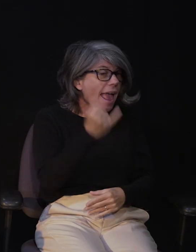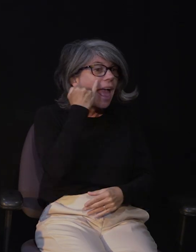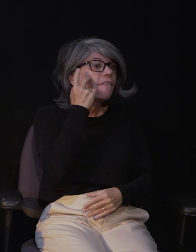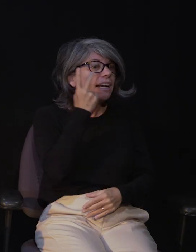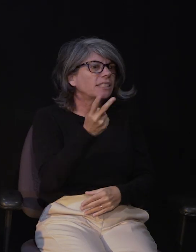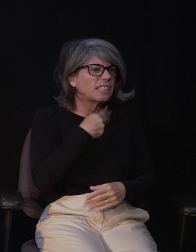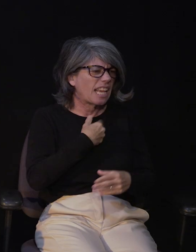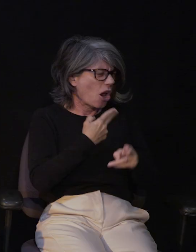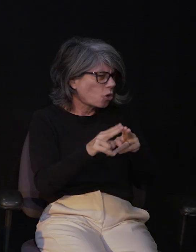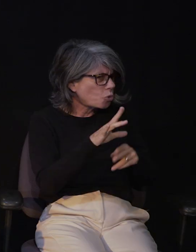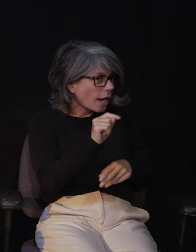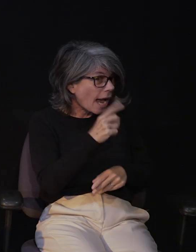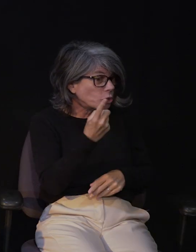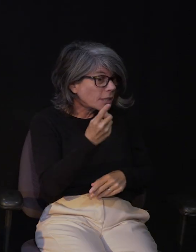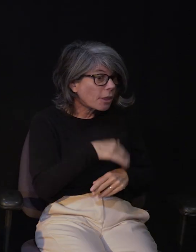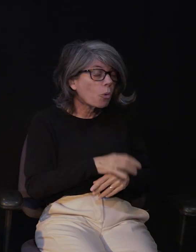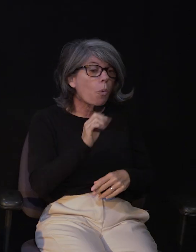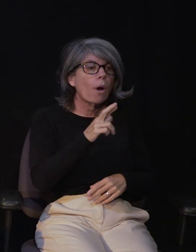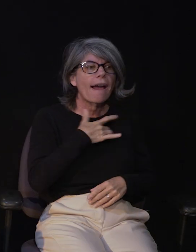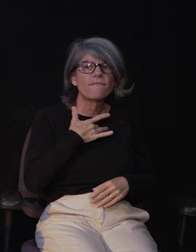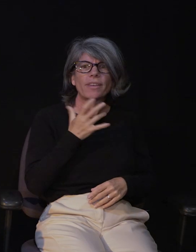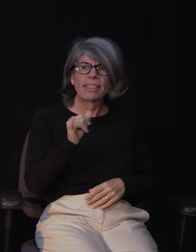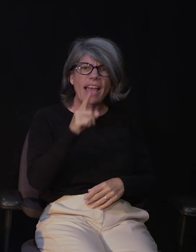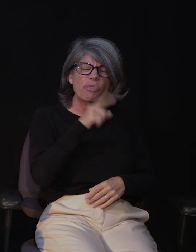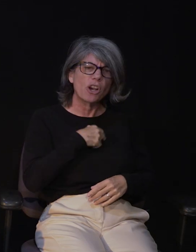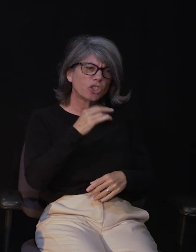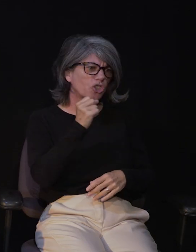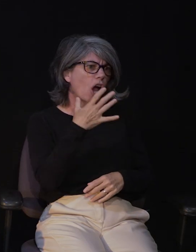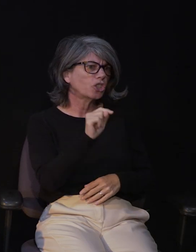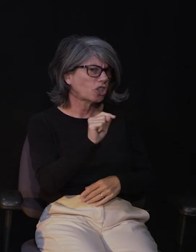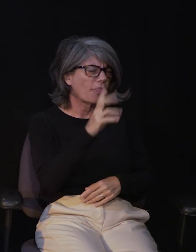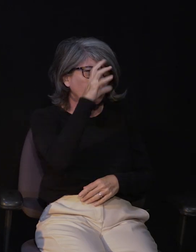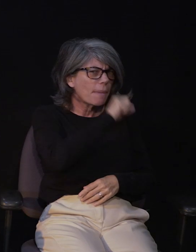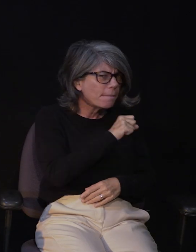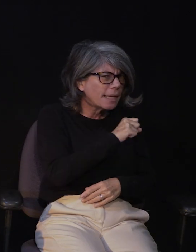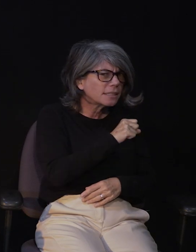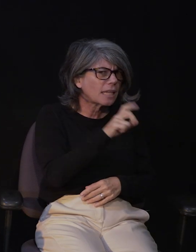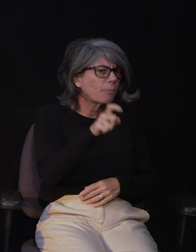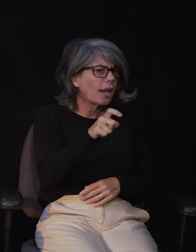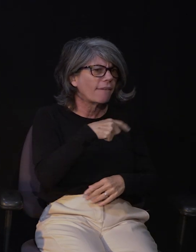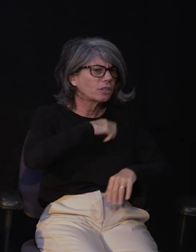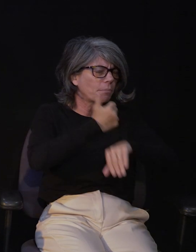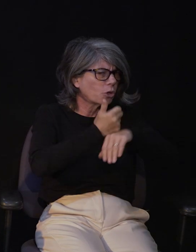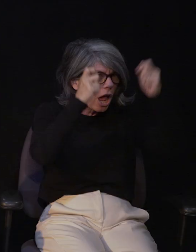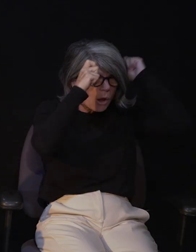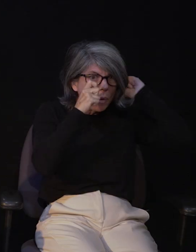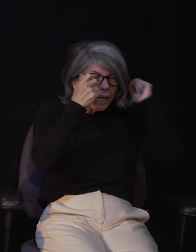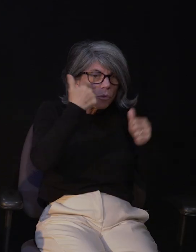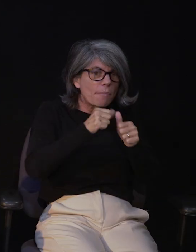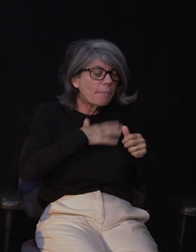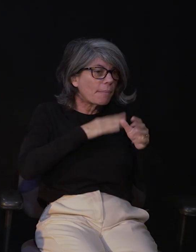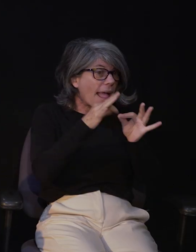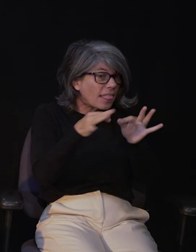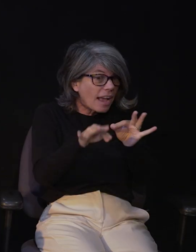a shortcut to something, or I feel like there's a shot that's gonna be missed and I'm gonna have to put on a wig and remember my